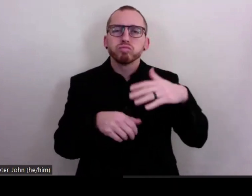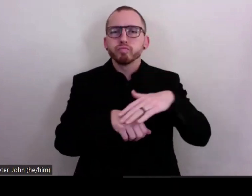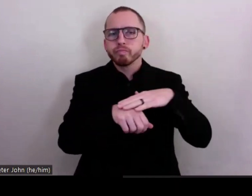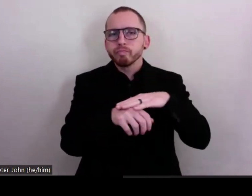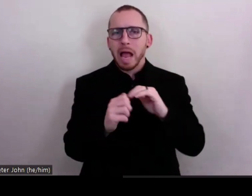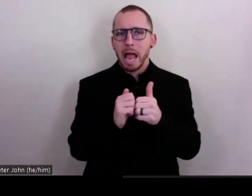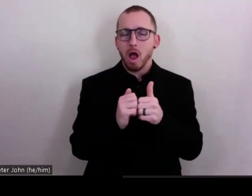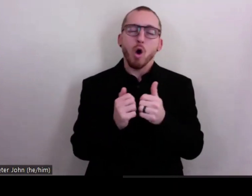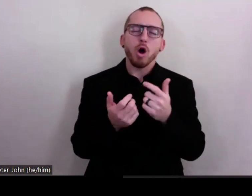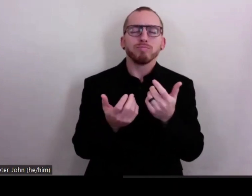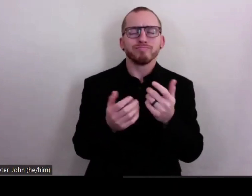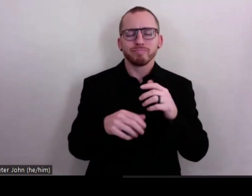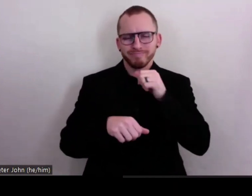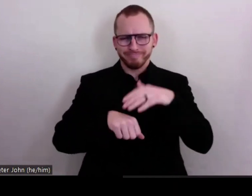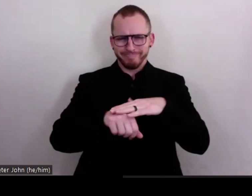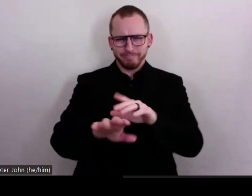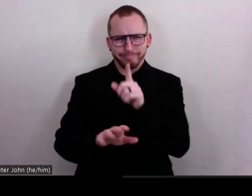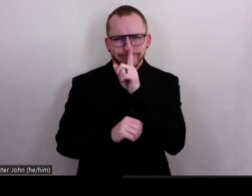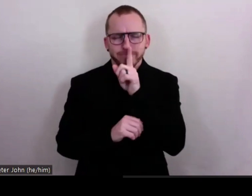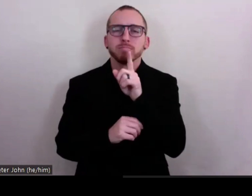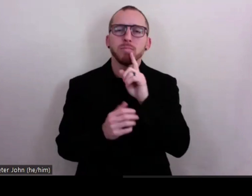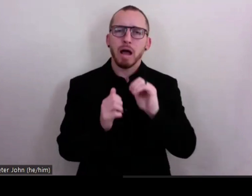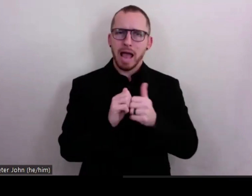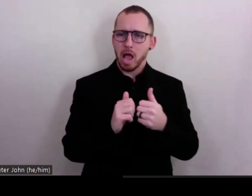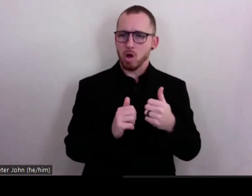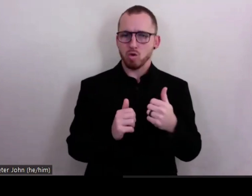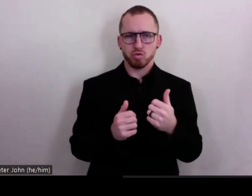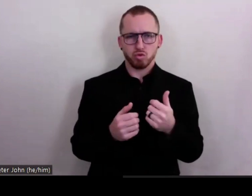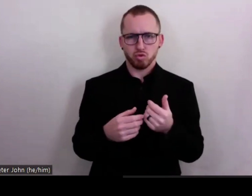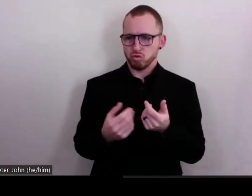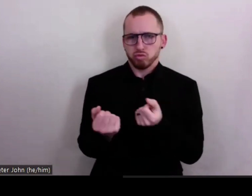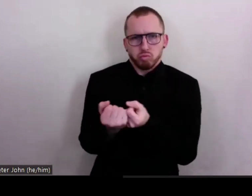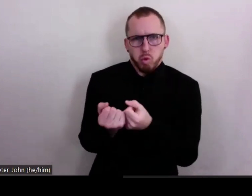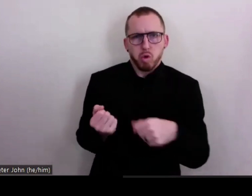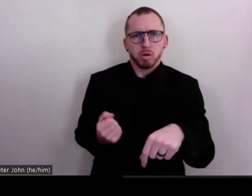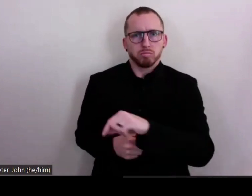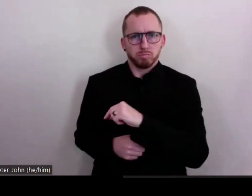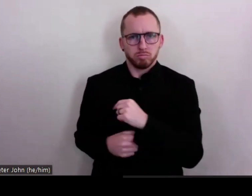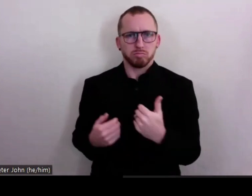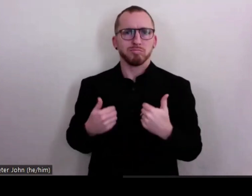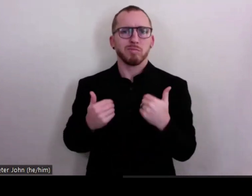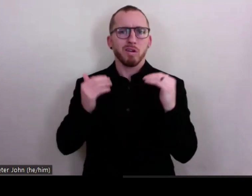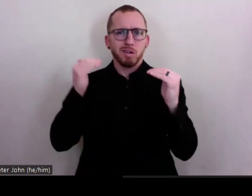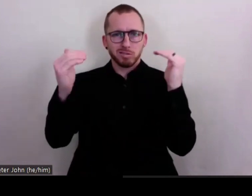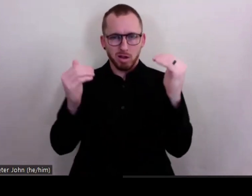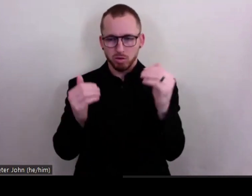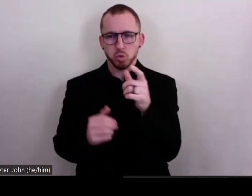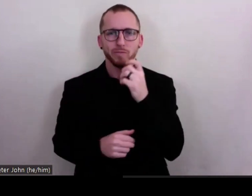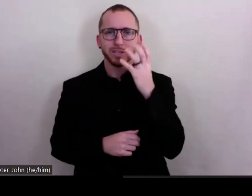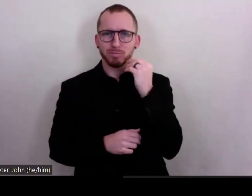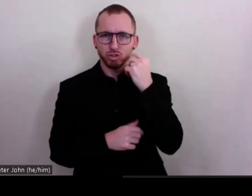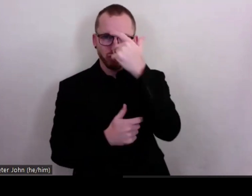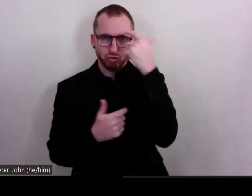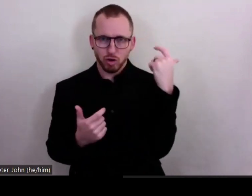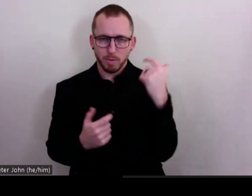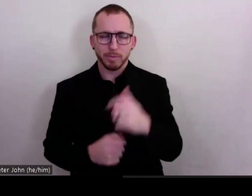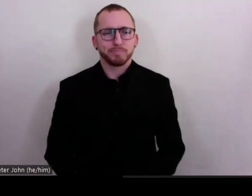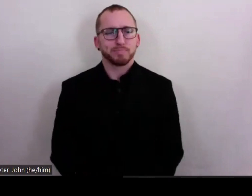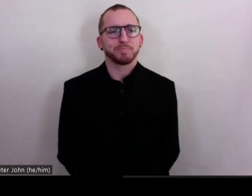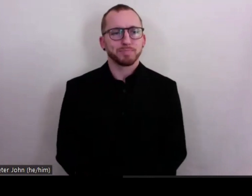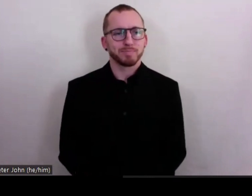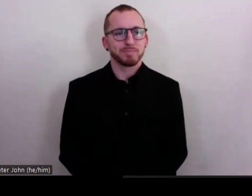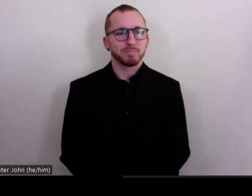more trauma-informed way. And with that being said, we're going to start at the top with peeling back the